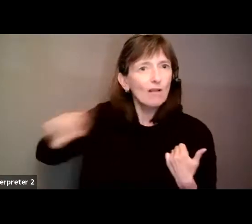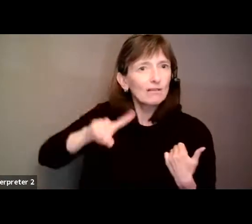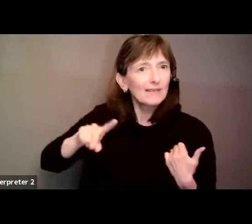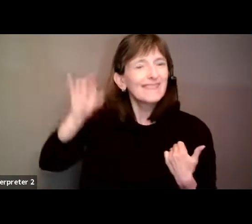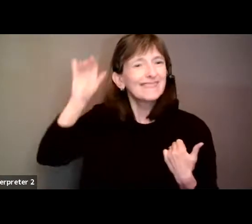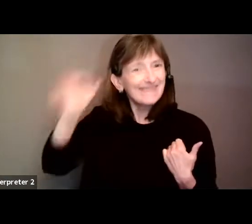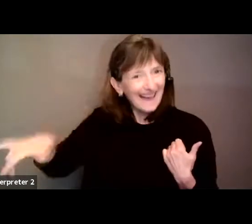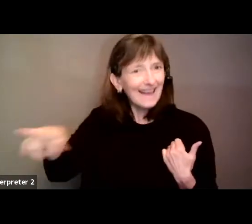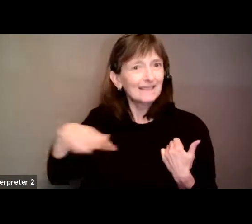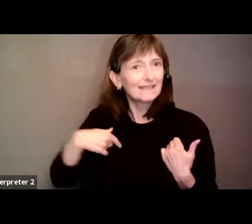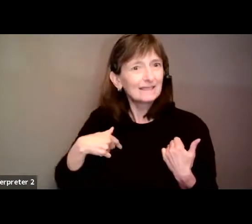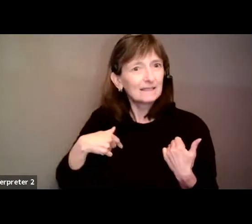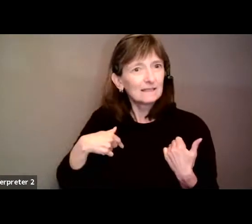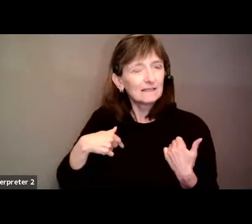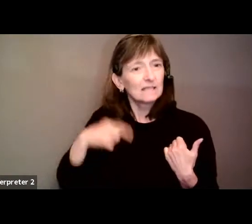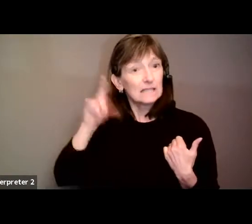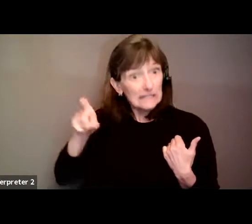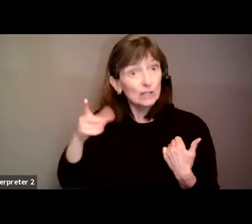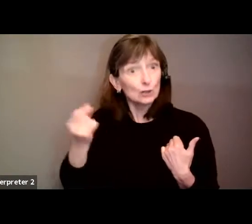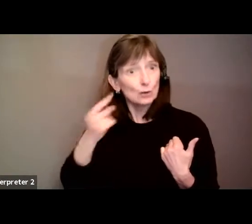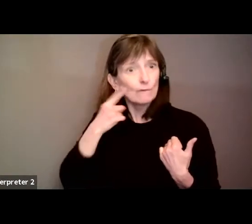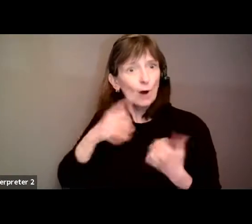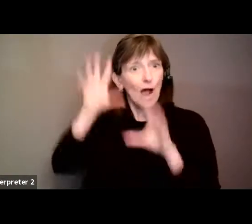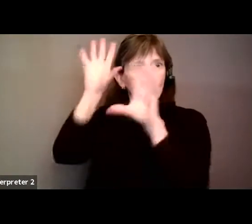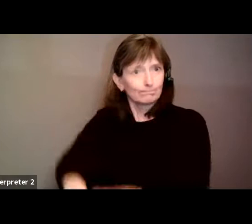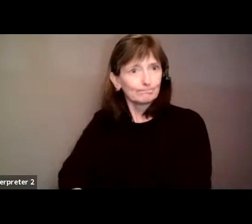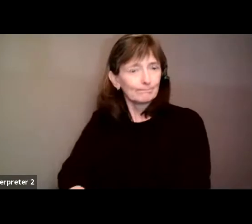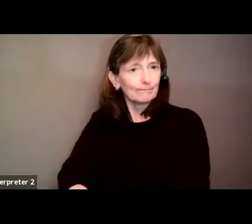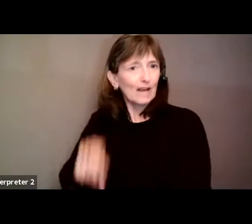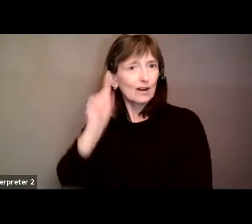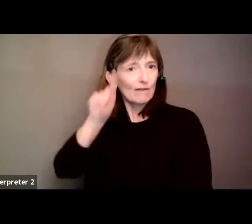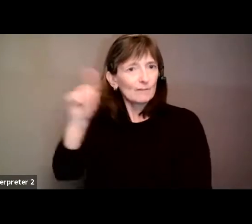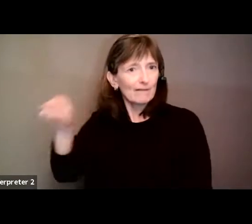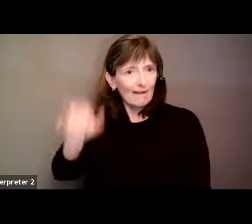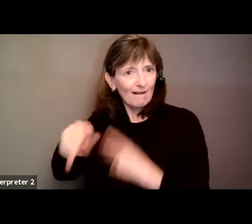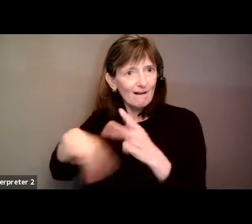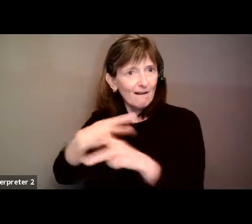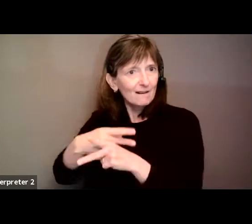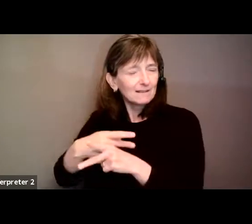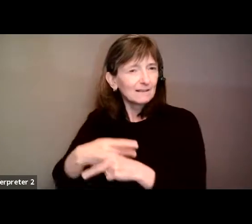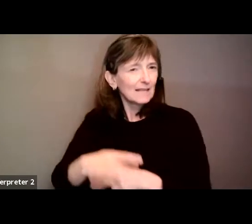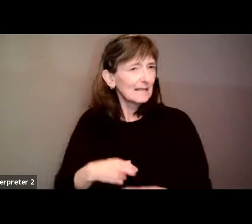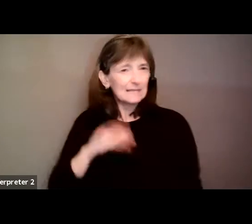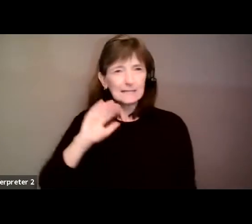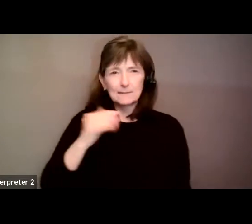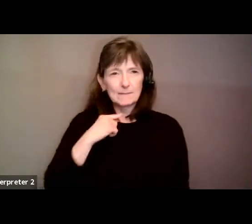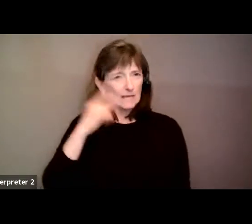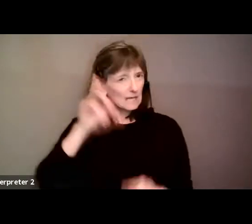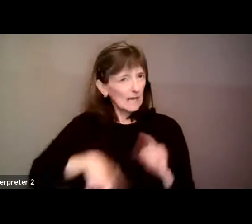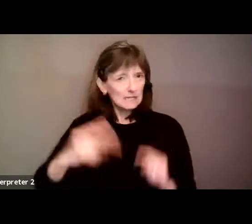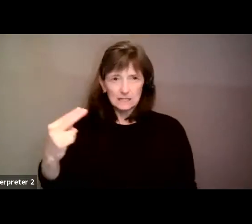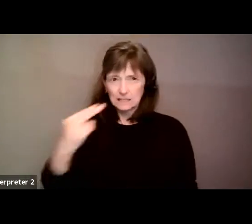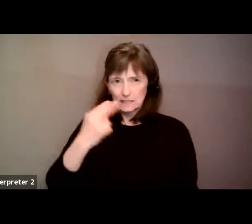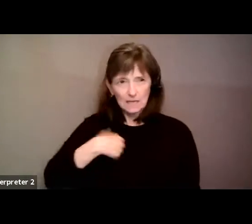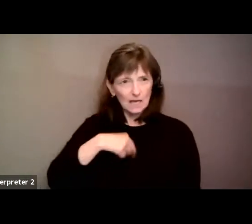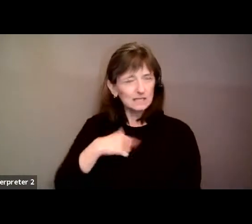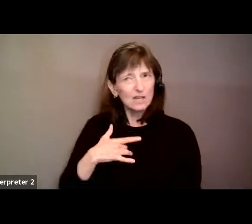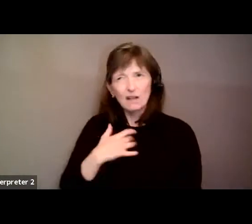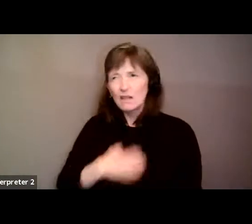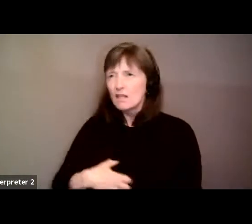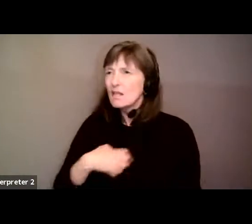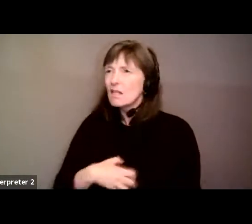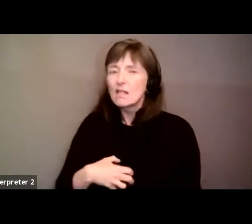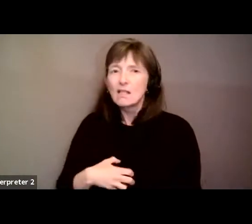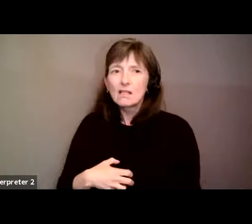who refuse to, or maybe can't, see our humanity. I often feel a deep sense of hopelessness when I think about